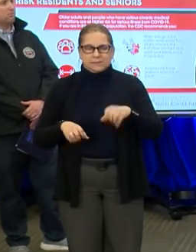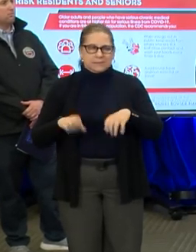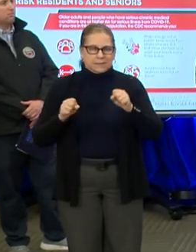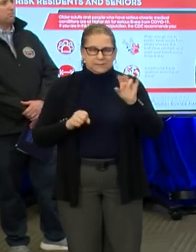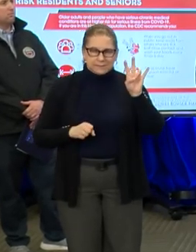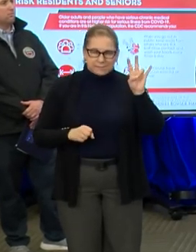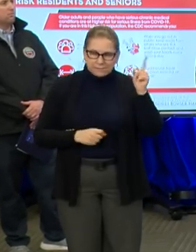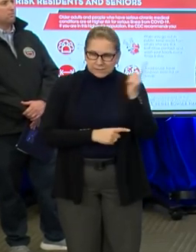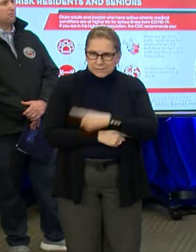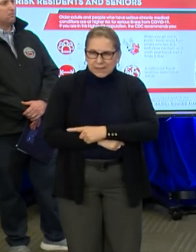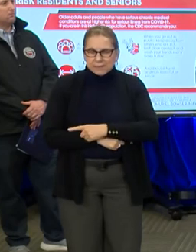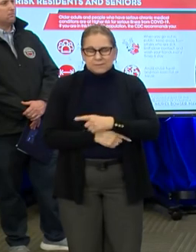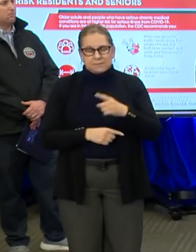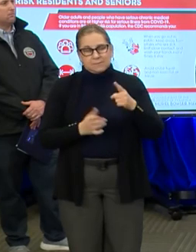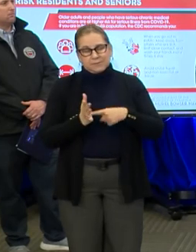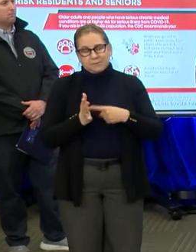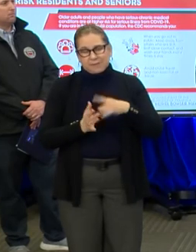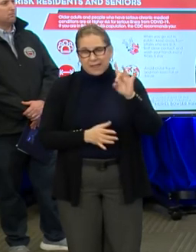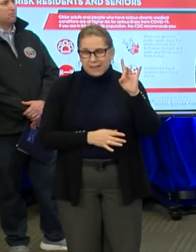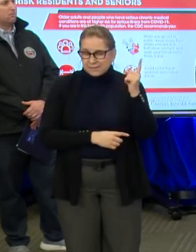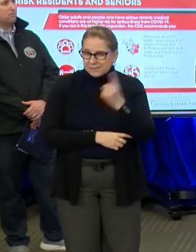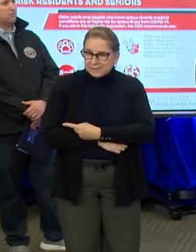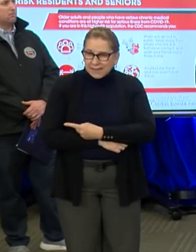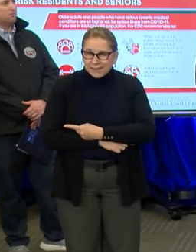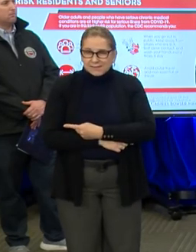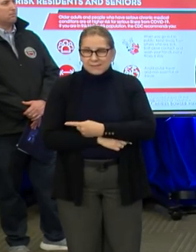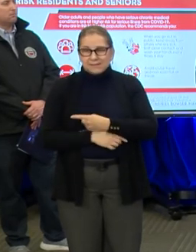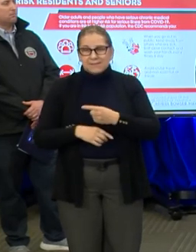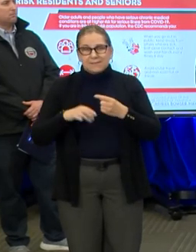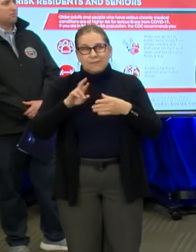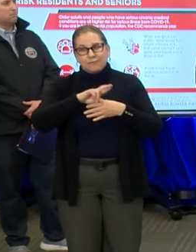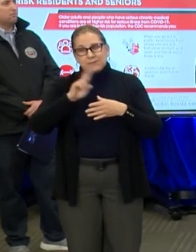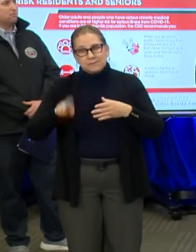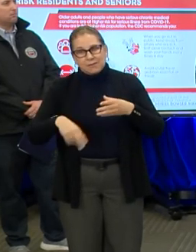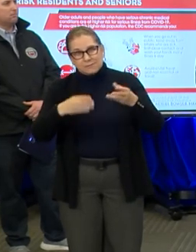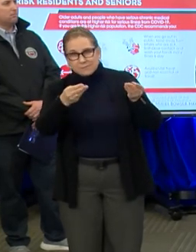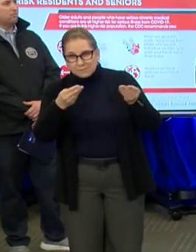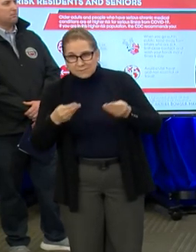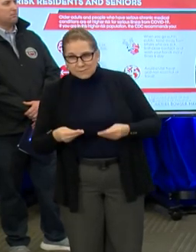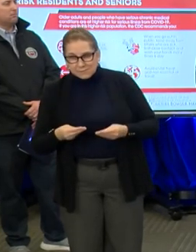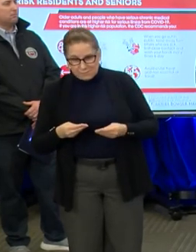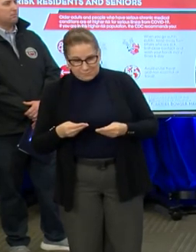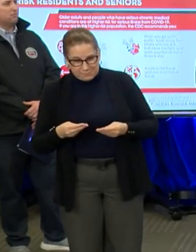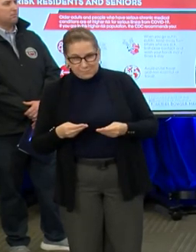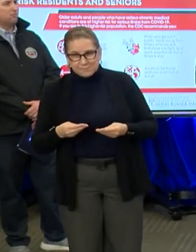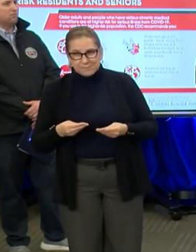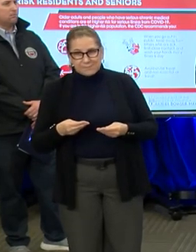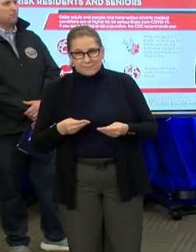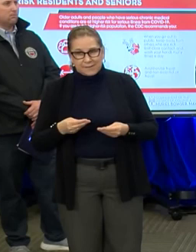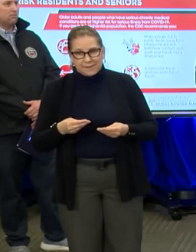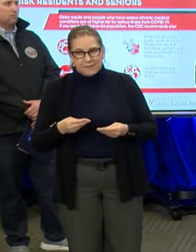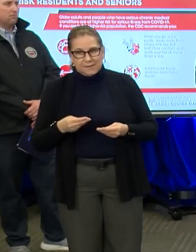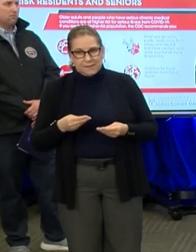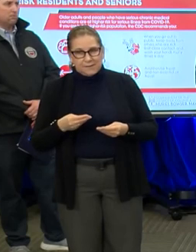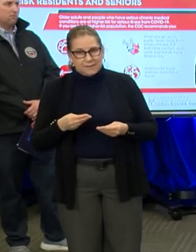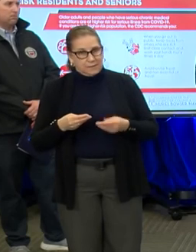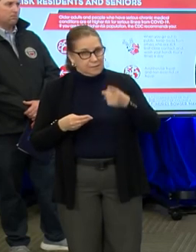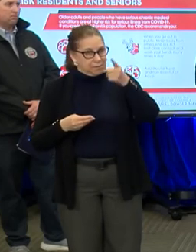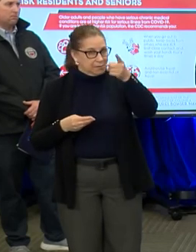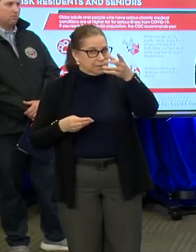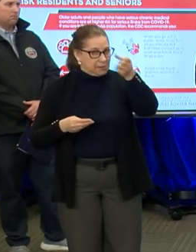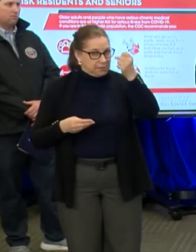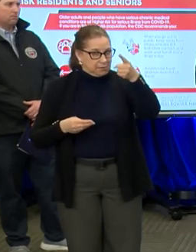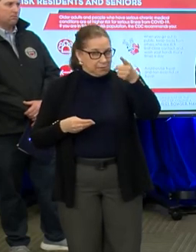us only after the labs have been finalized. So we can only add to our epi